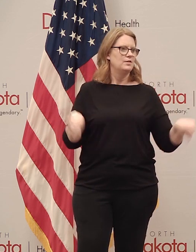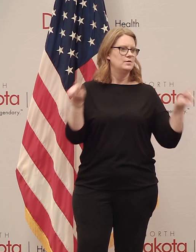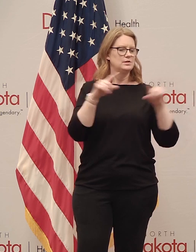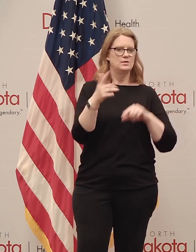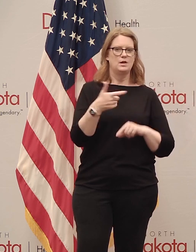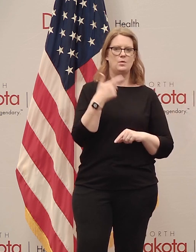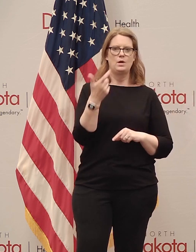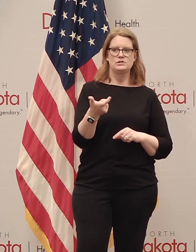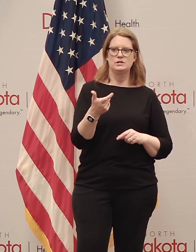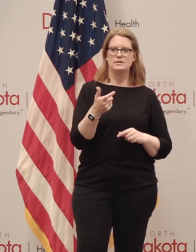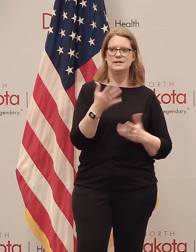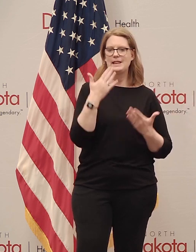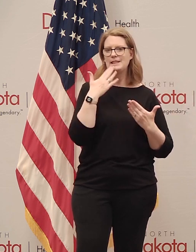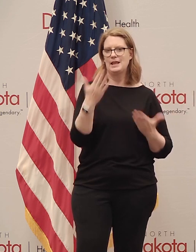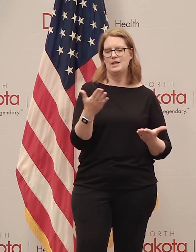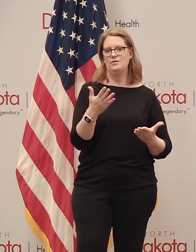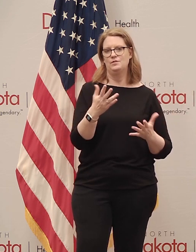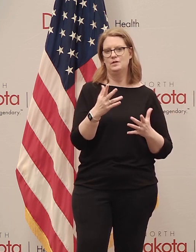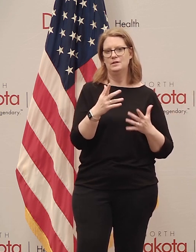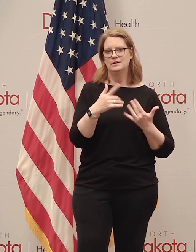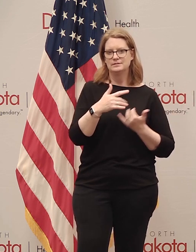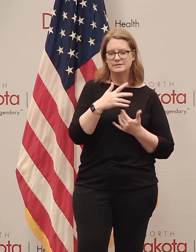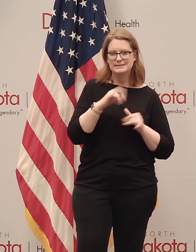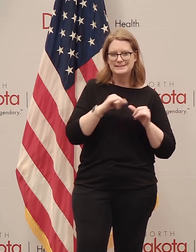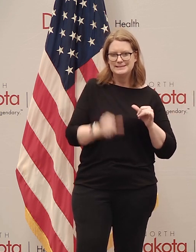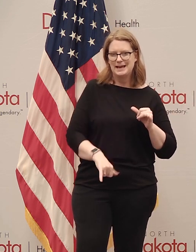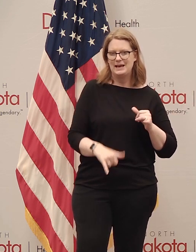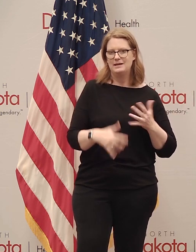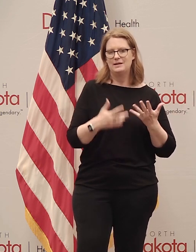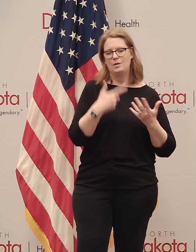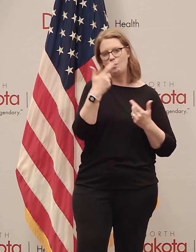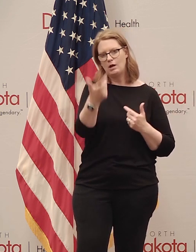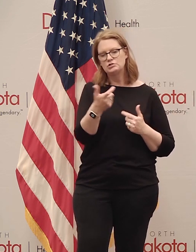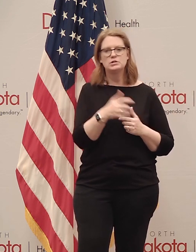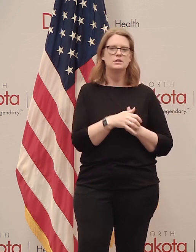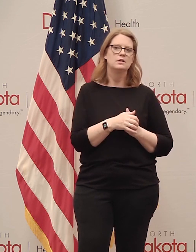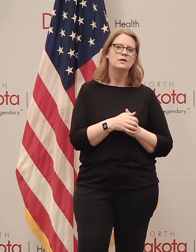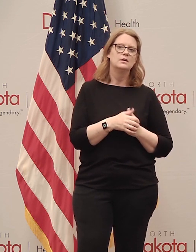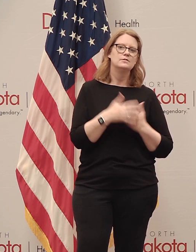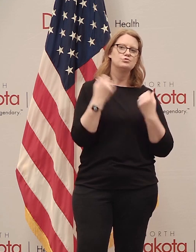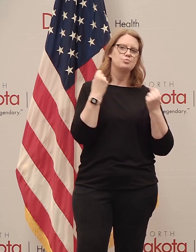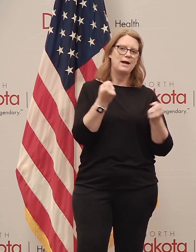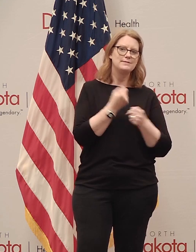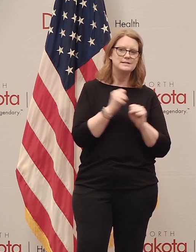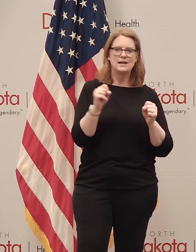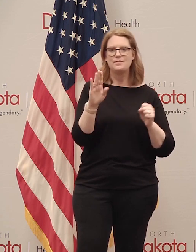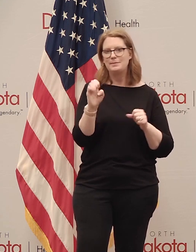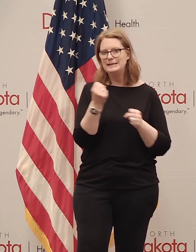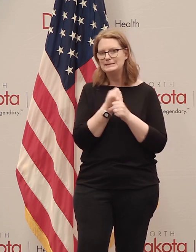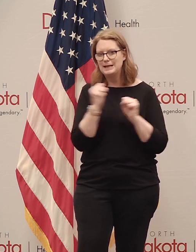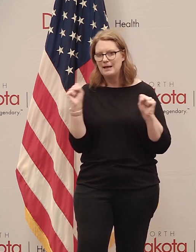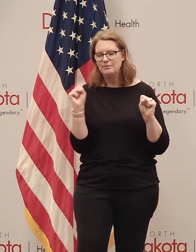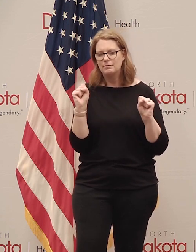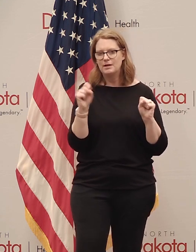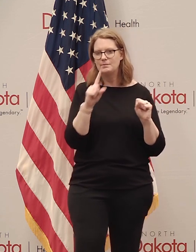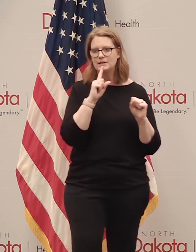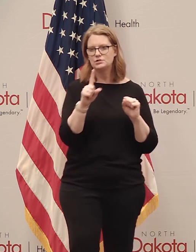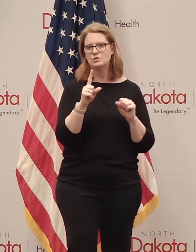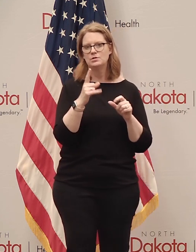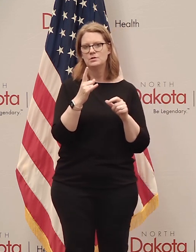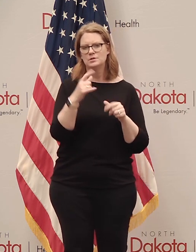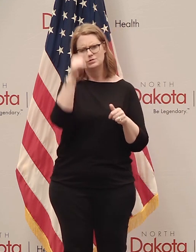in, thank you for staying with us the whole time, and also be safe, drive safe, be safe, and be sure to remember